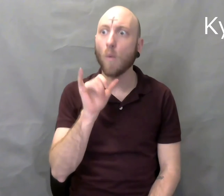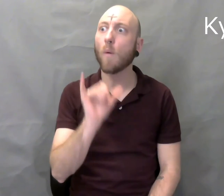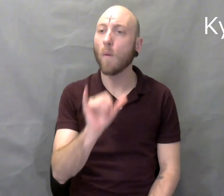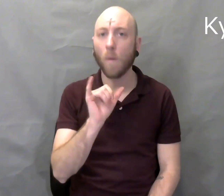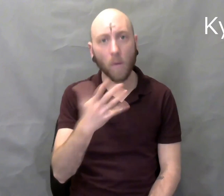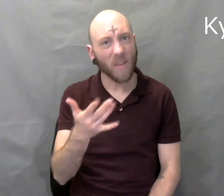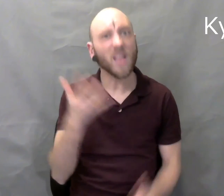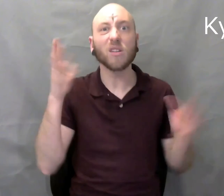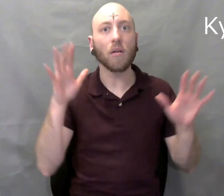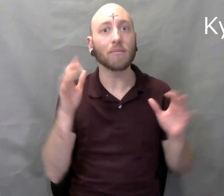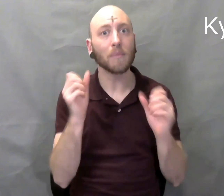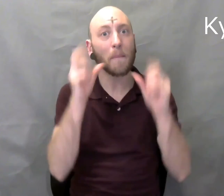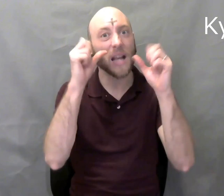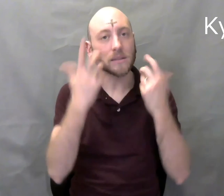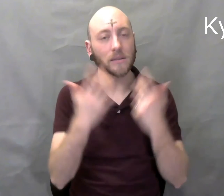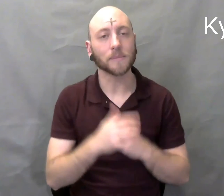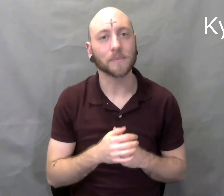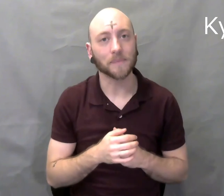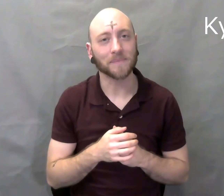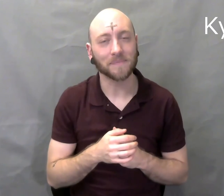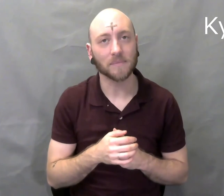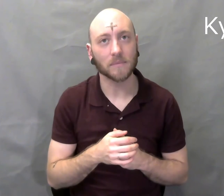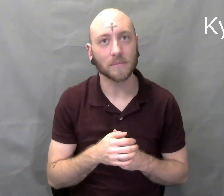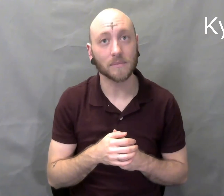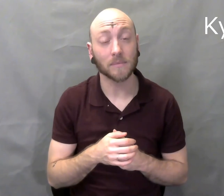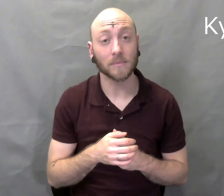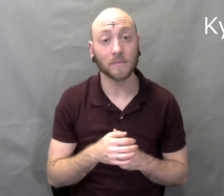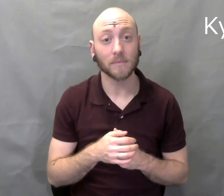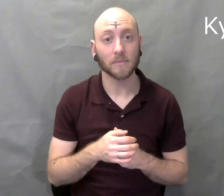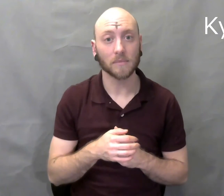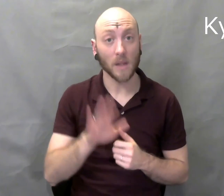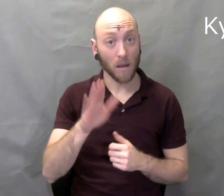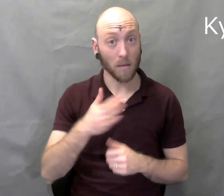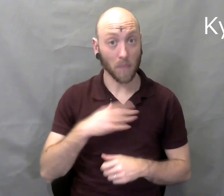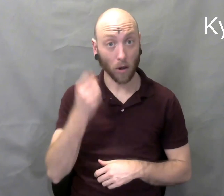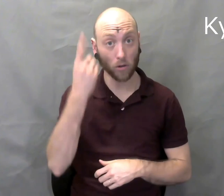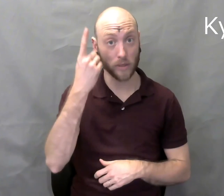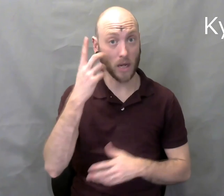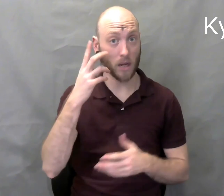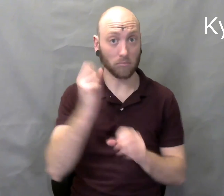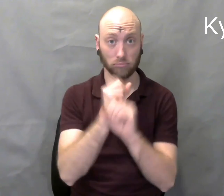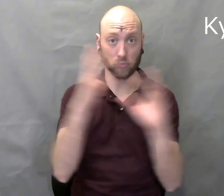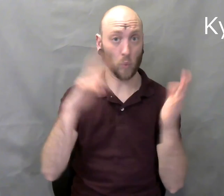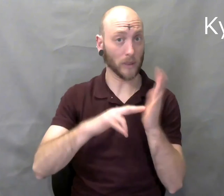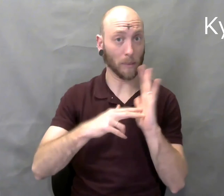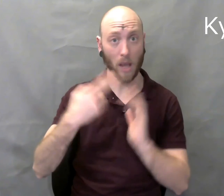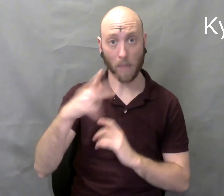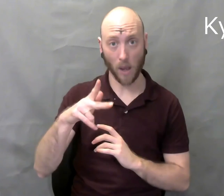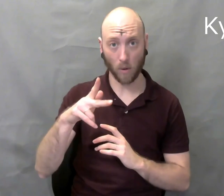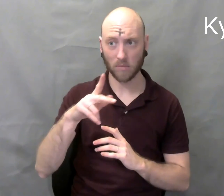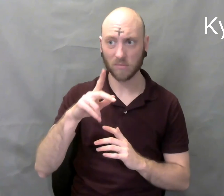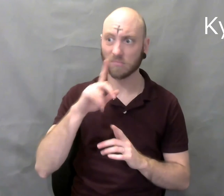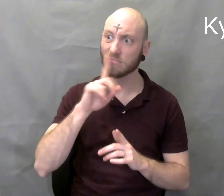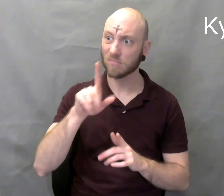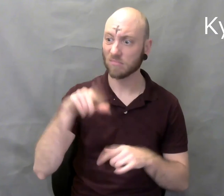And my view of what my higher power is has changed. I mean, the person that taught me probably the